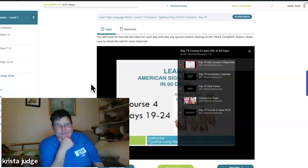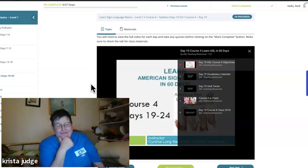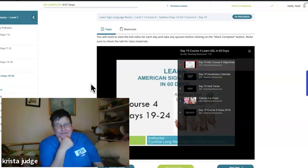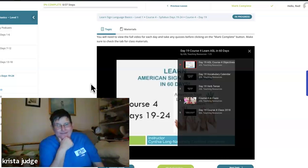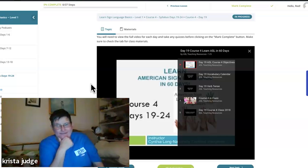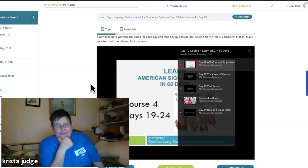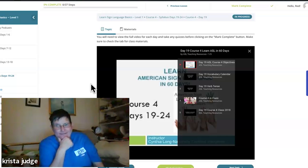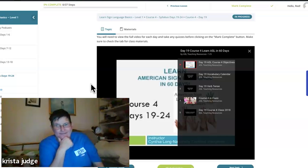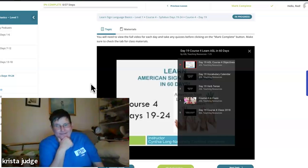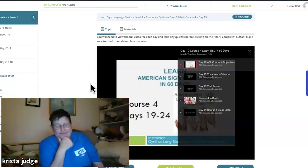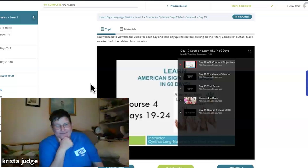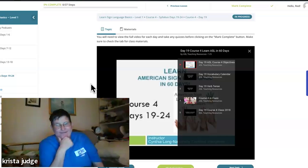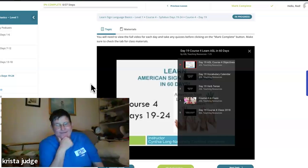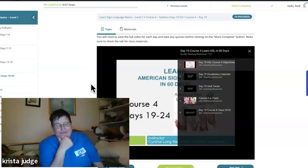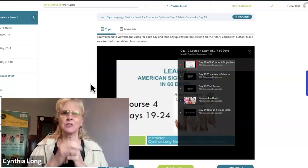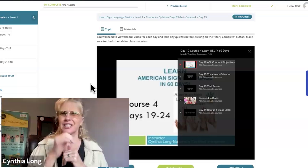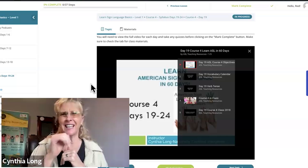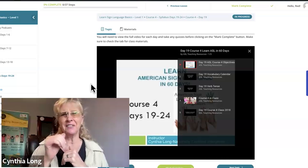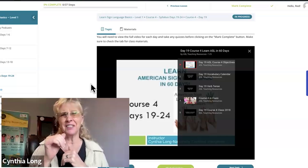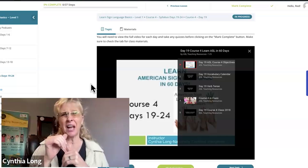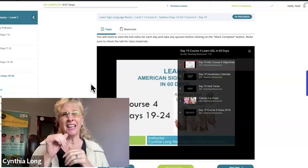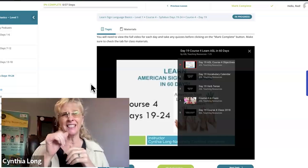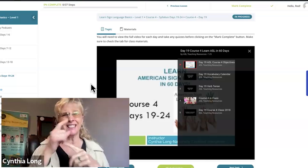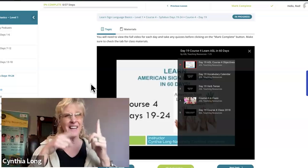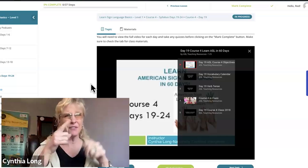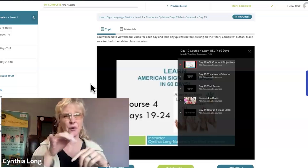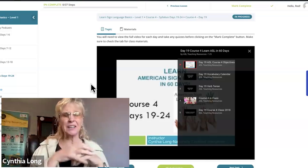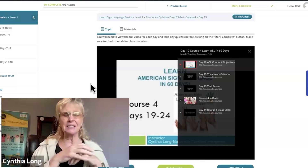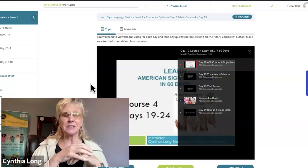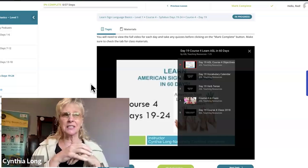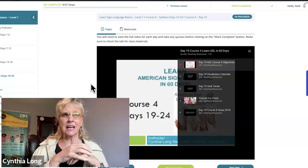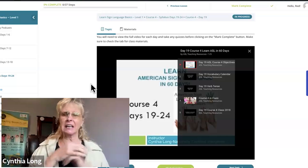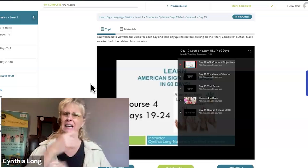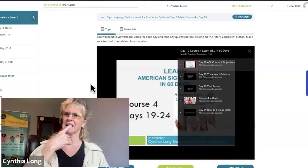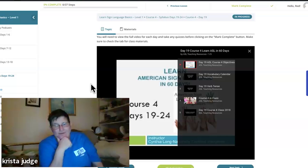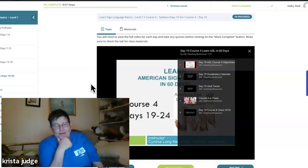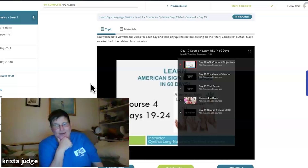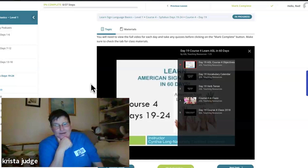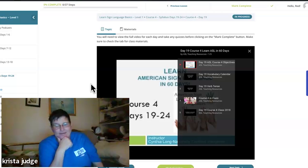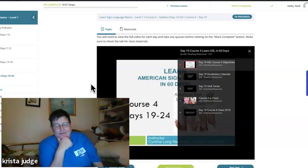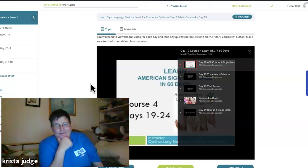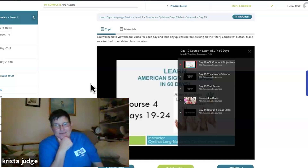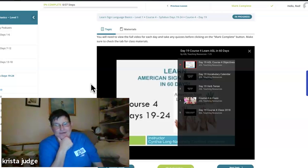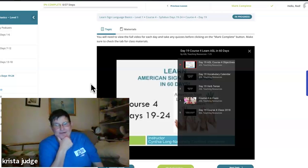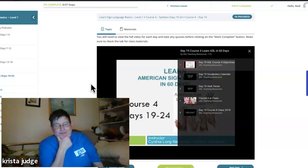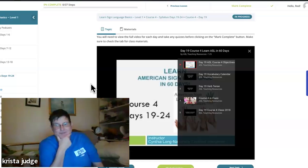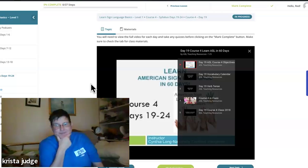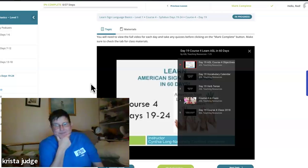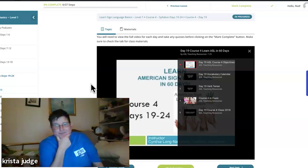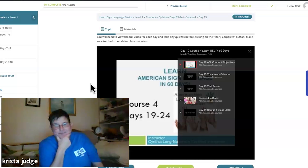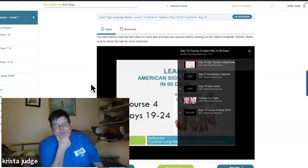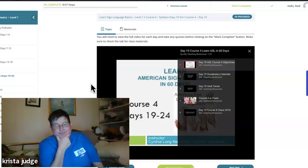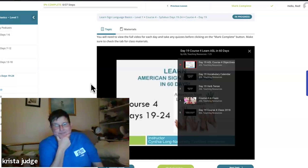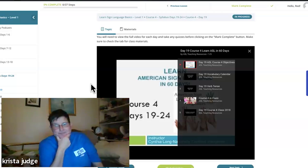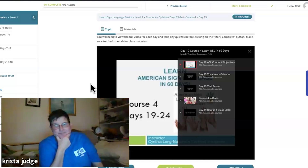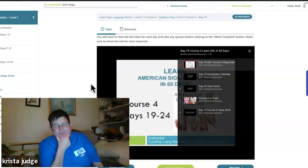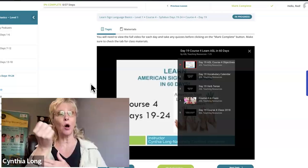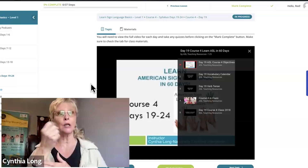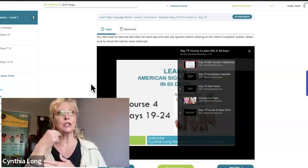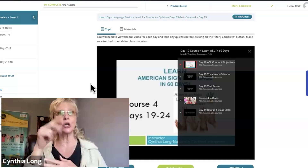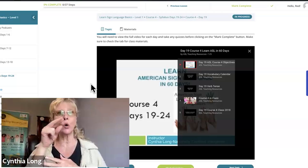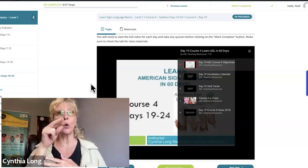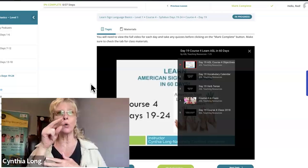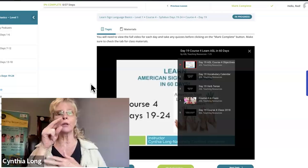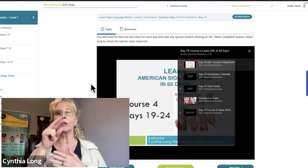it's gone, or maybe there's not even a sign for it. It was like, Oh, yeah. I just finger spell it. So we might stop